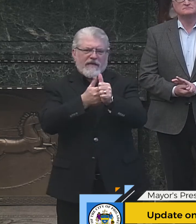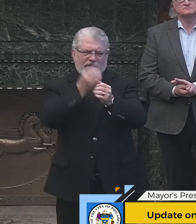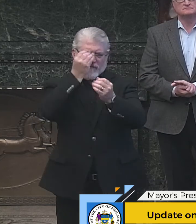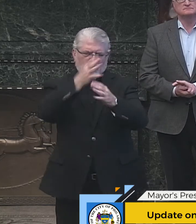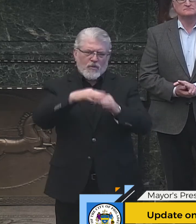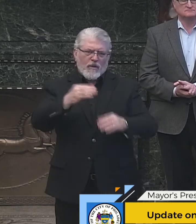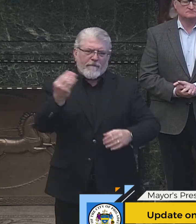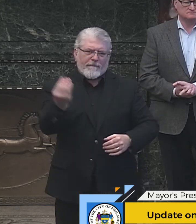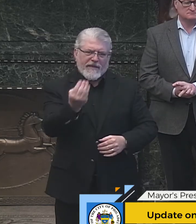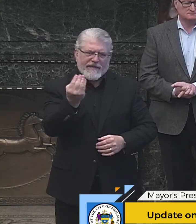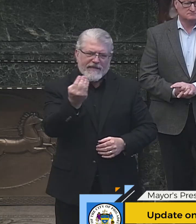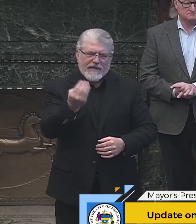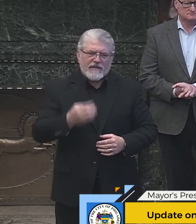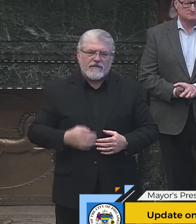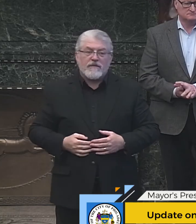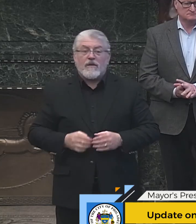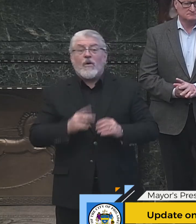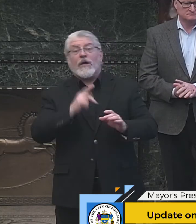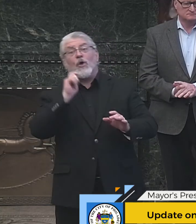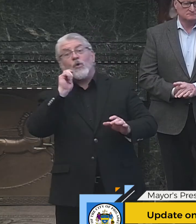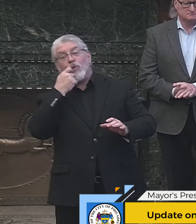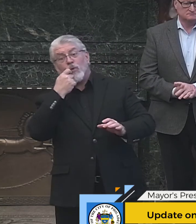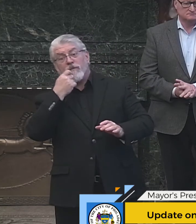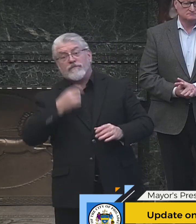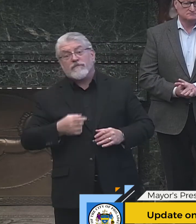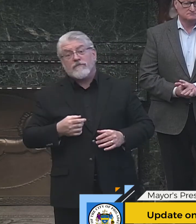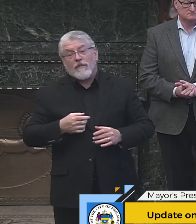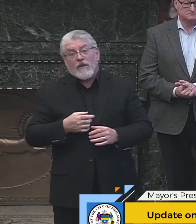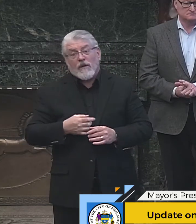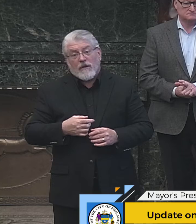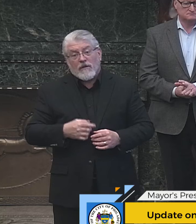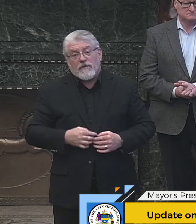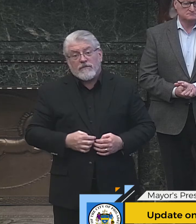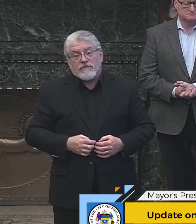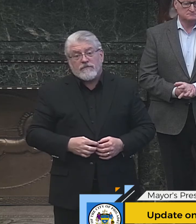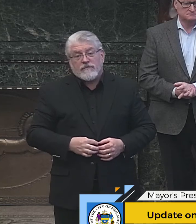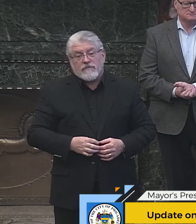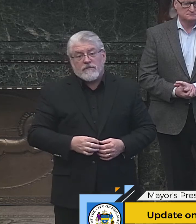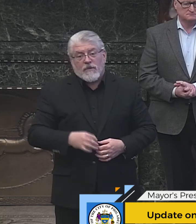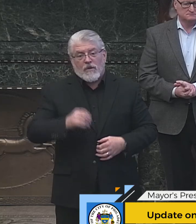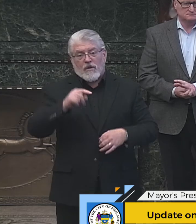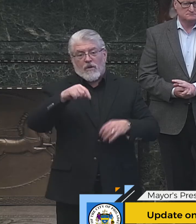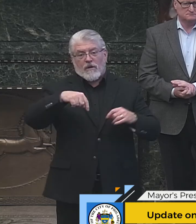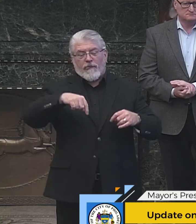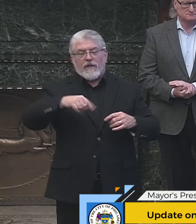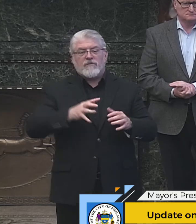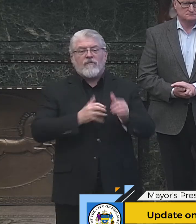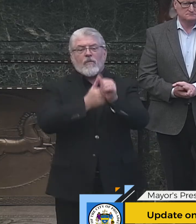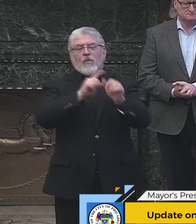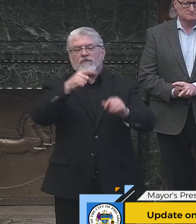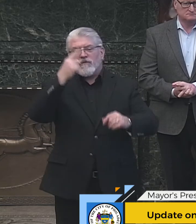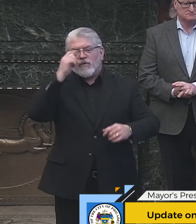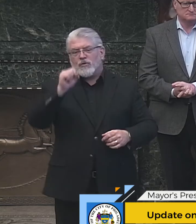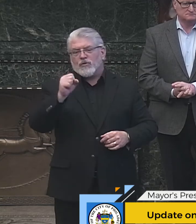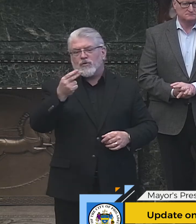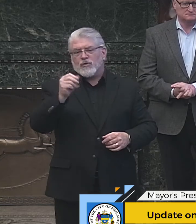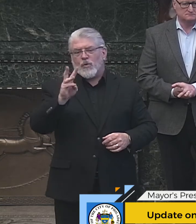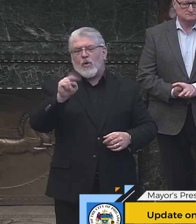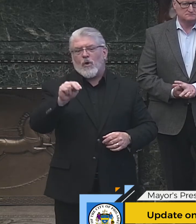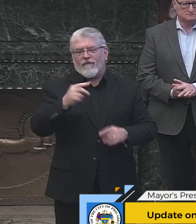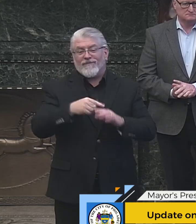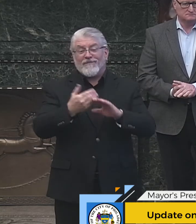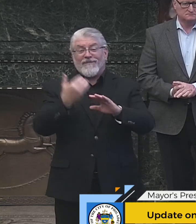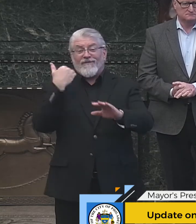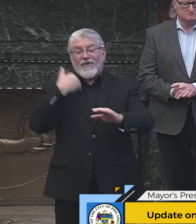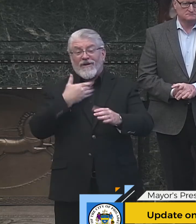a follow-up to Sean's question for you, Brian, about the stringency of the message. You said specifically last